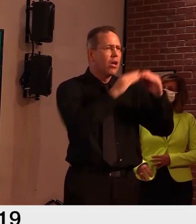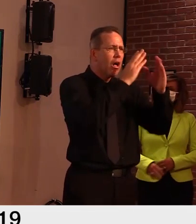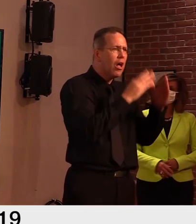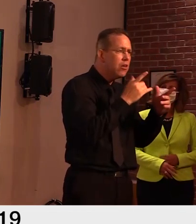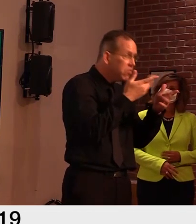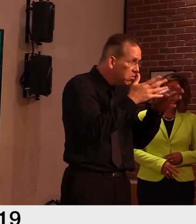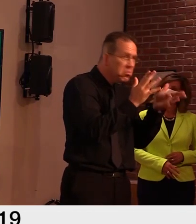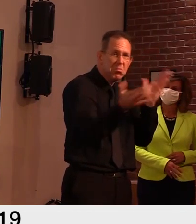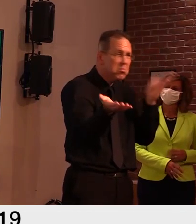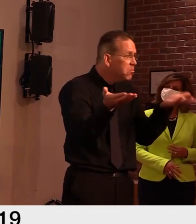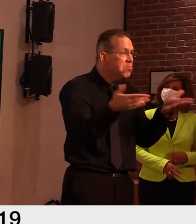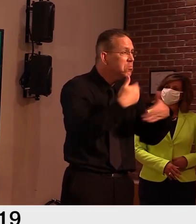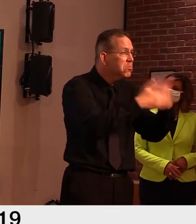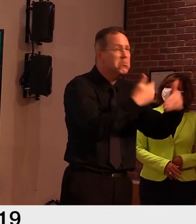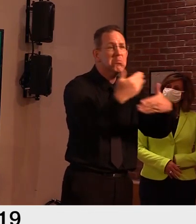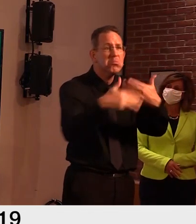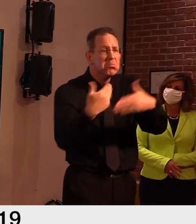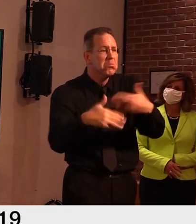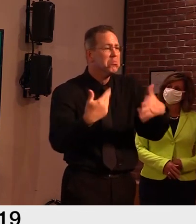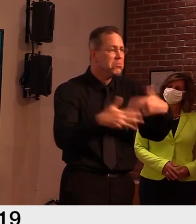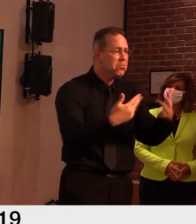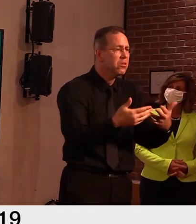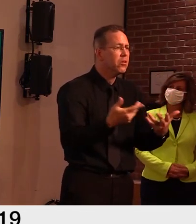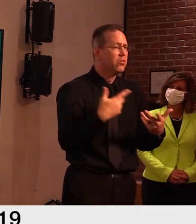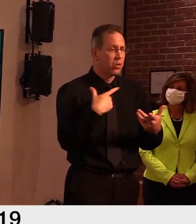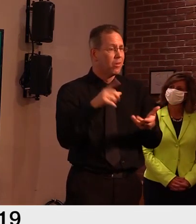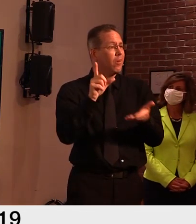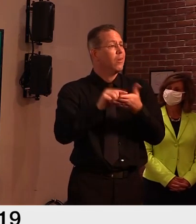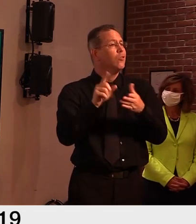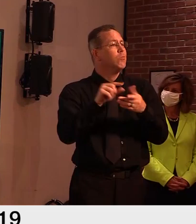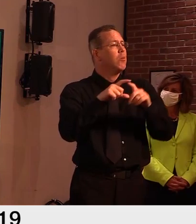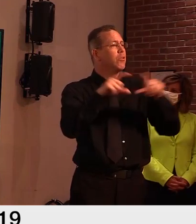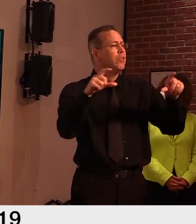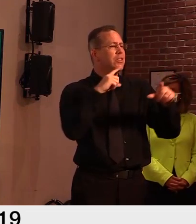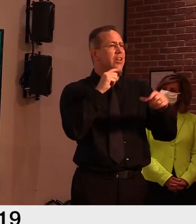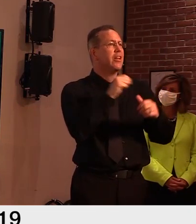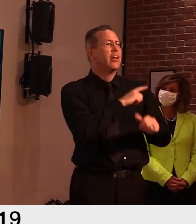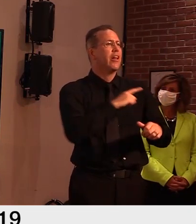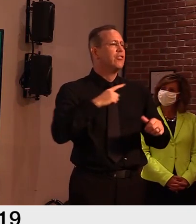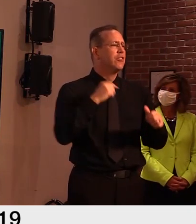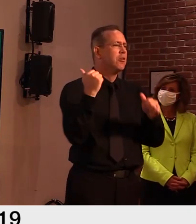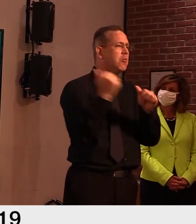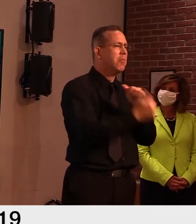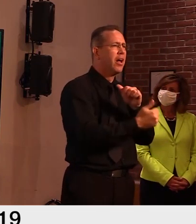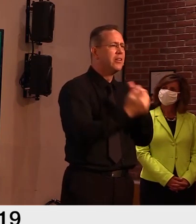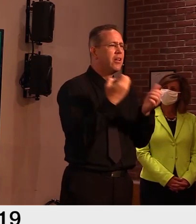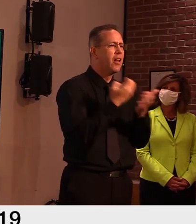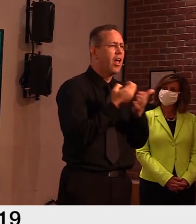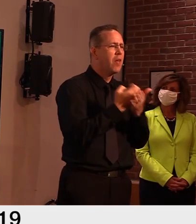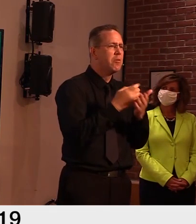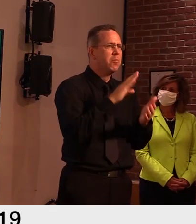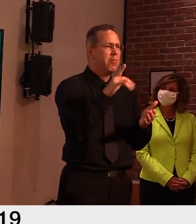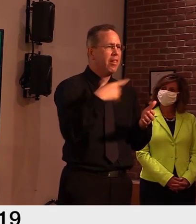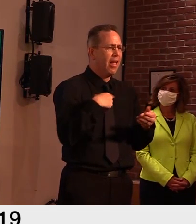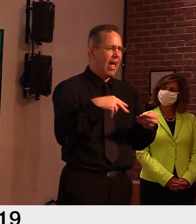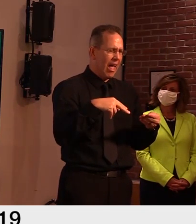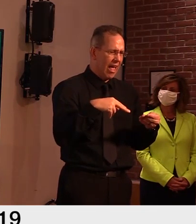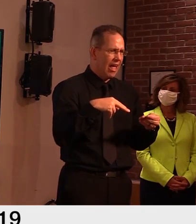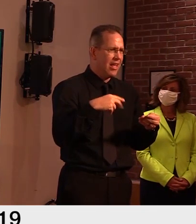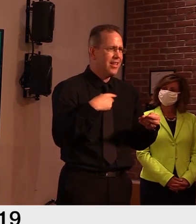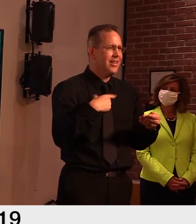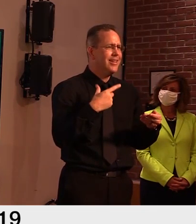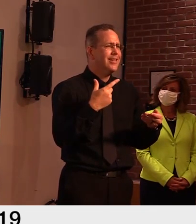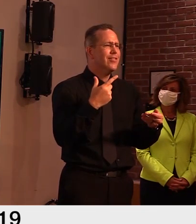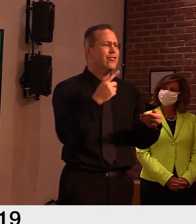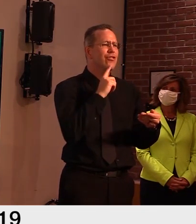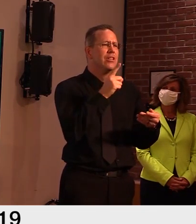they're doing that as we speak. We'll see where it all ends up. The House has one approach. I think the Senate